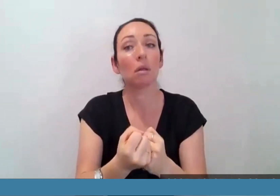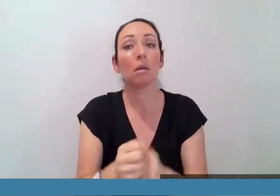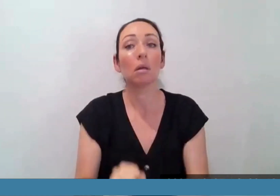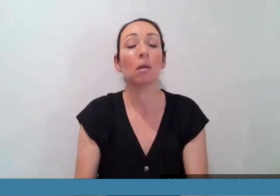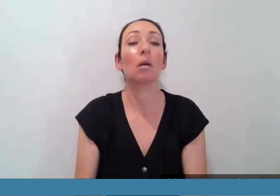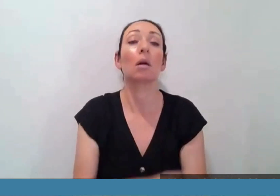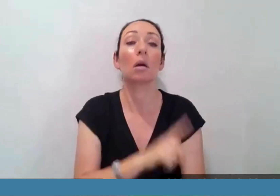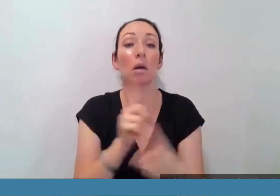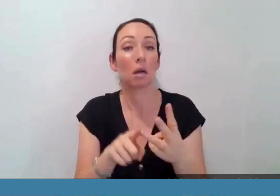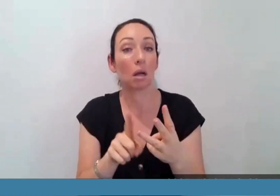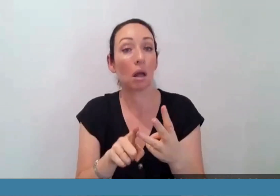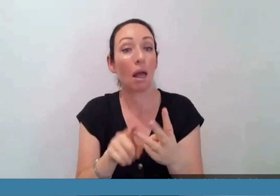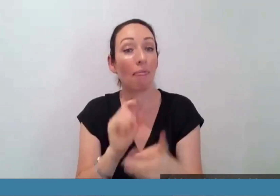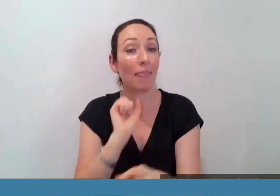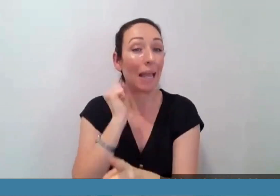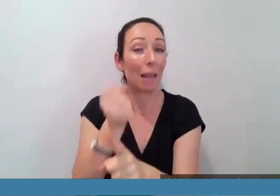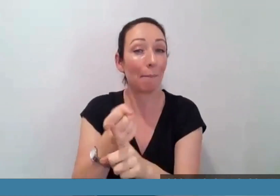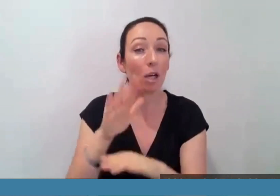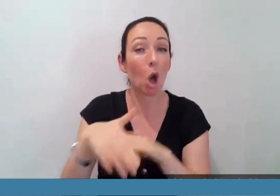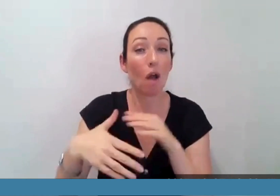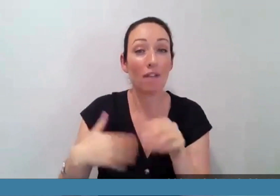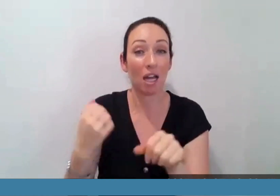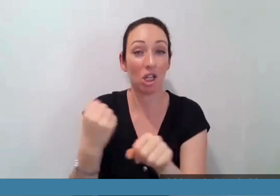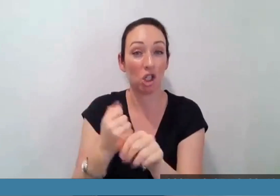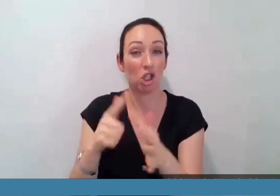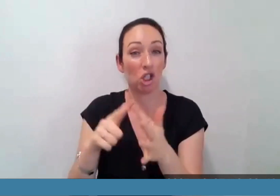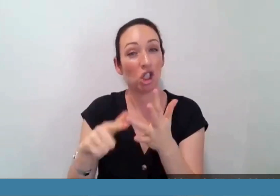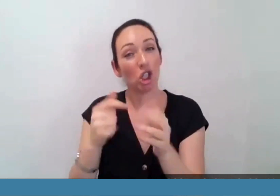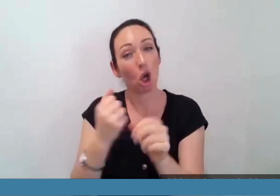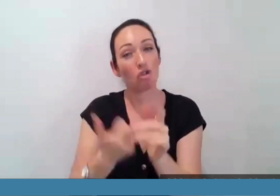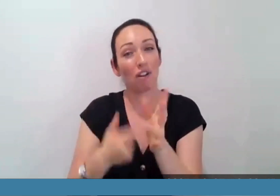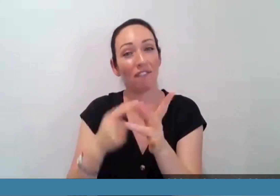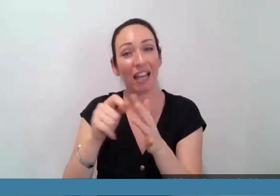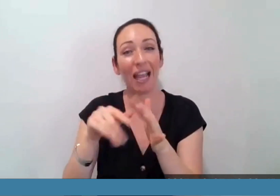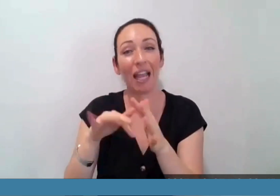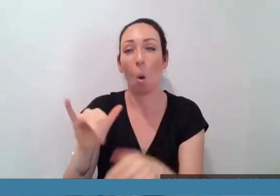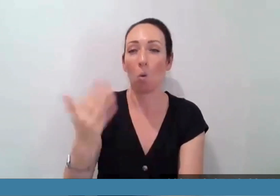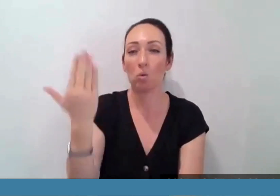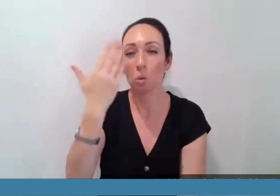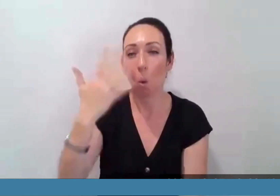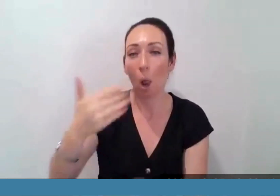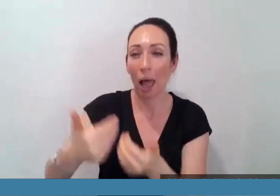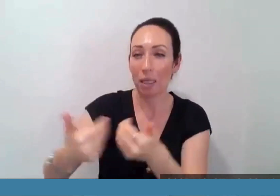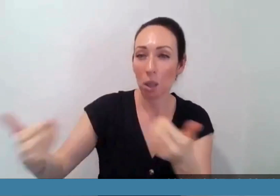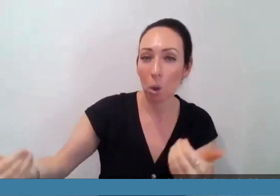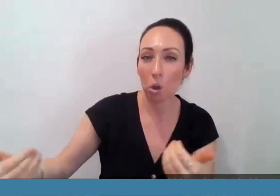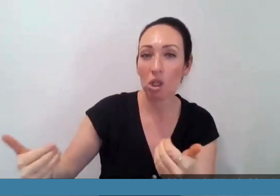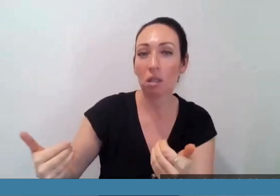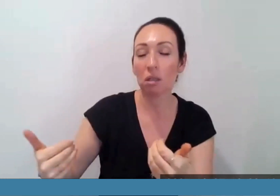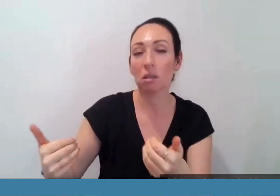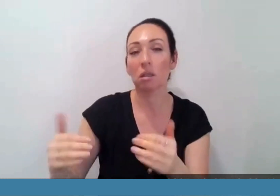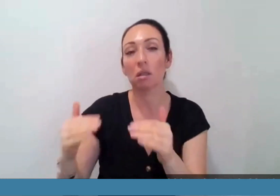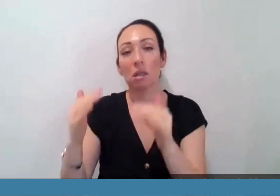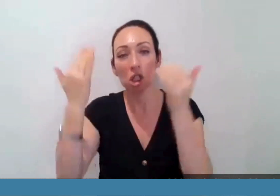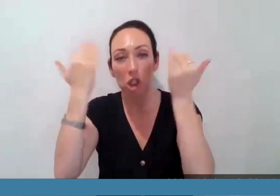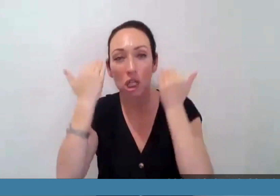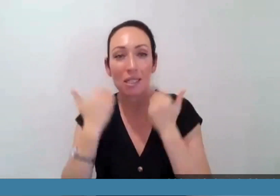the impact of geography, school exclusion, justice system involvement, socioeconomic disadvantage, or